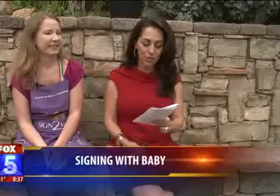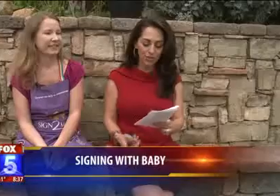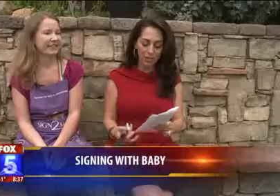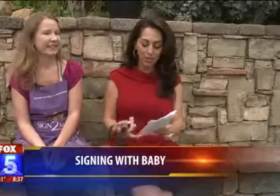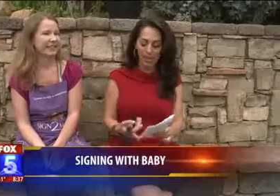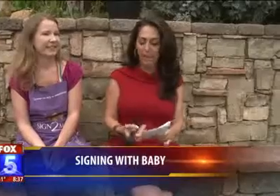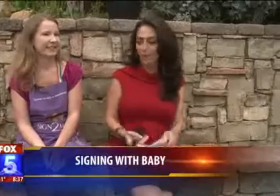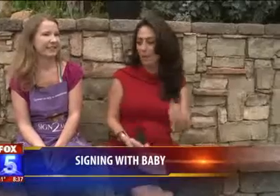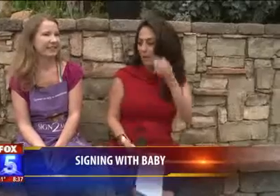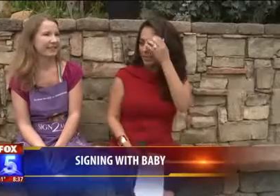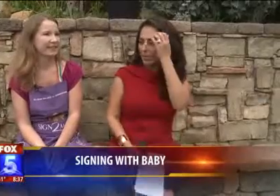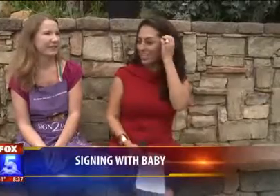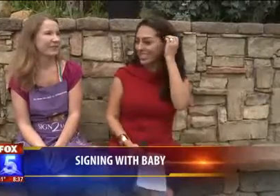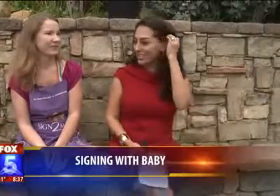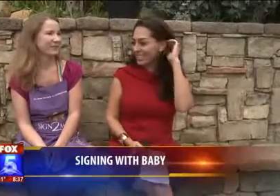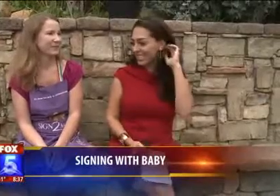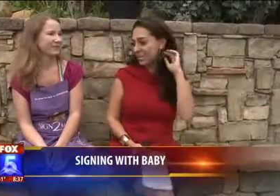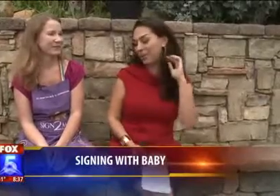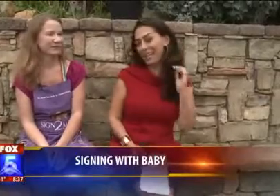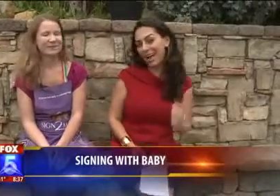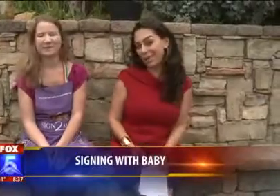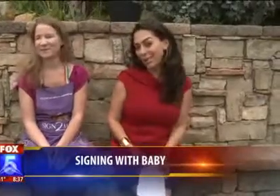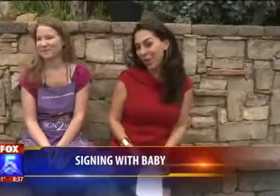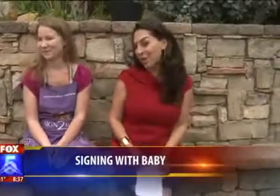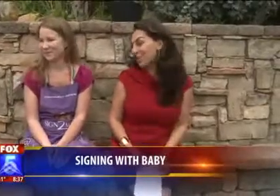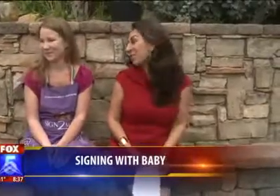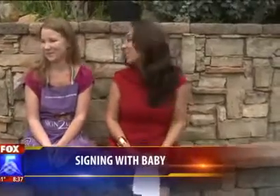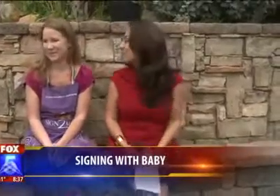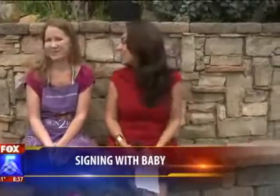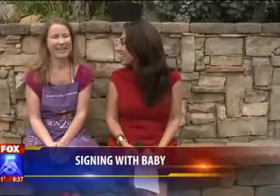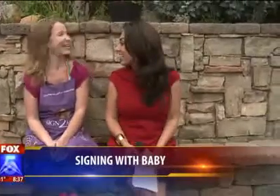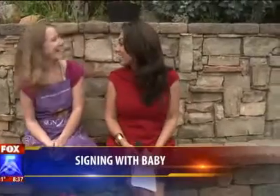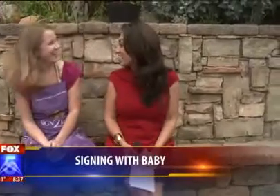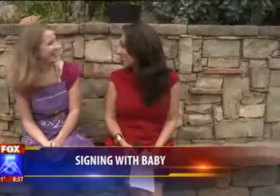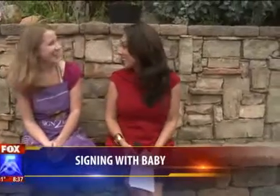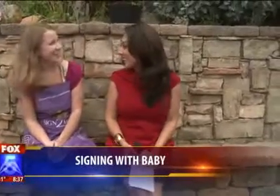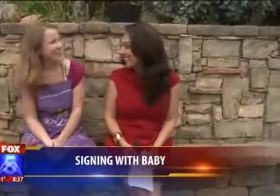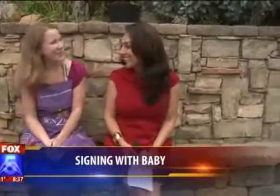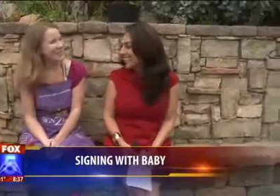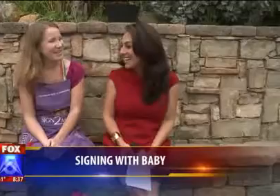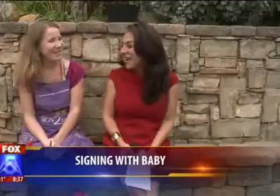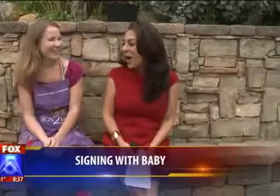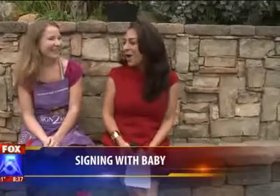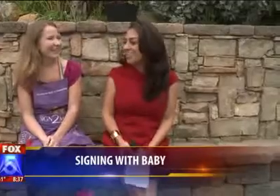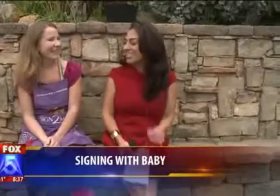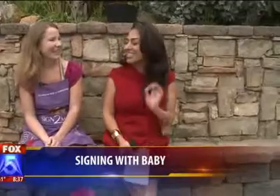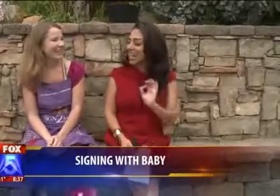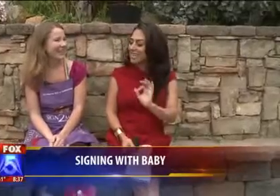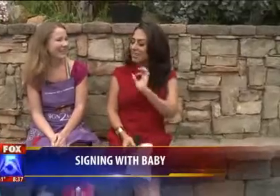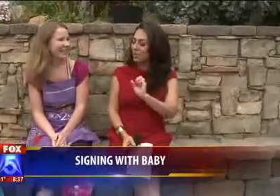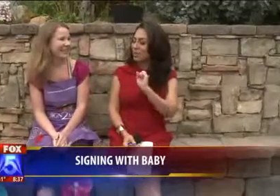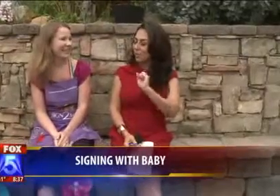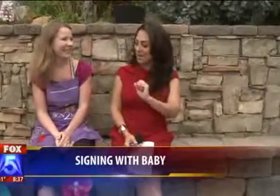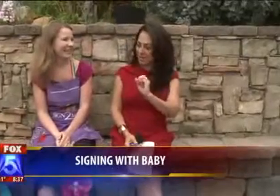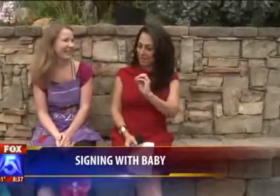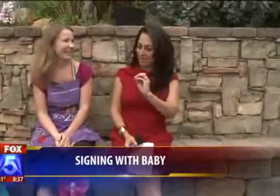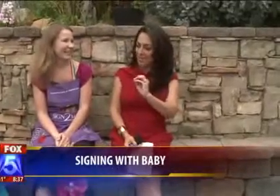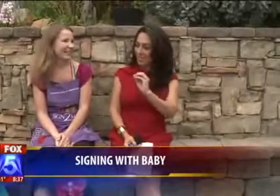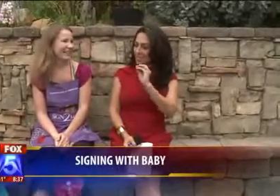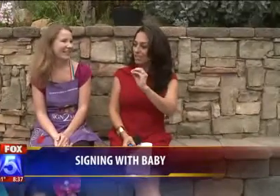instructor of Sign4Baby. She's here to explain how this all works. Joanne, good morning, and thanks for being here. Good morning. Okay, signing with your baby. This is